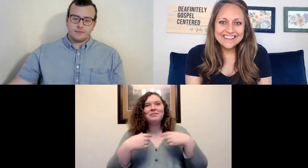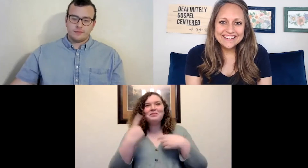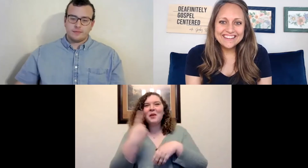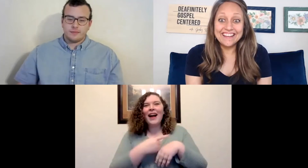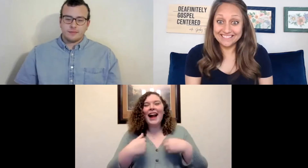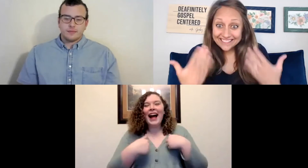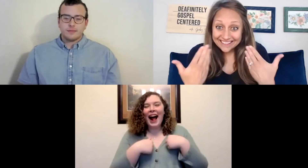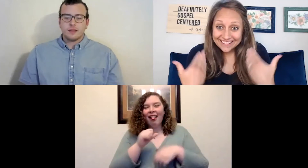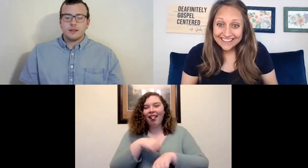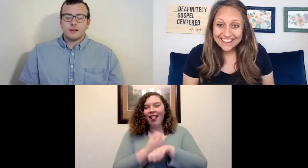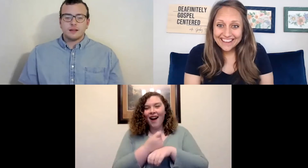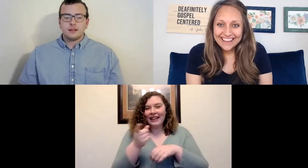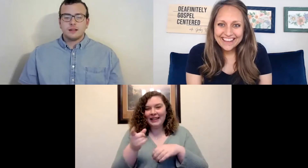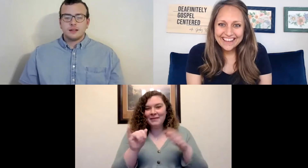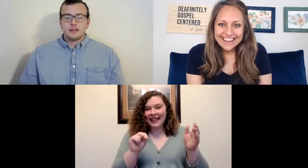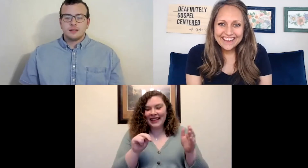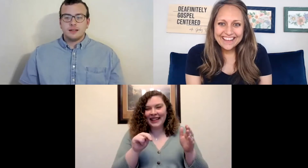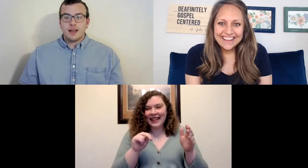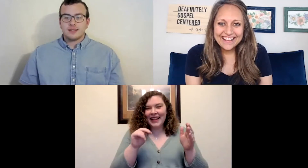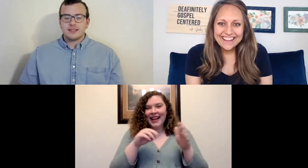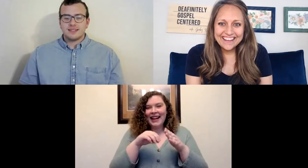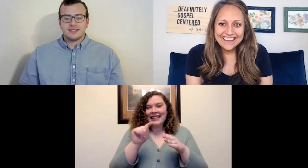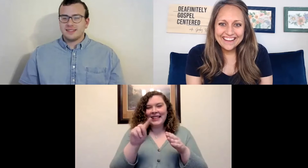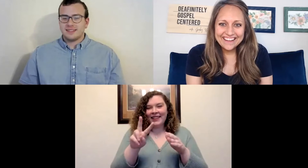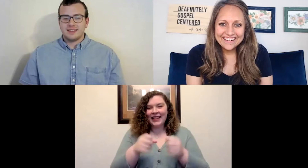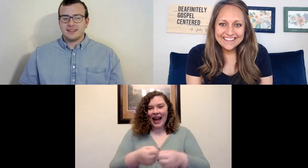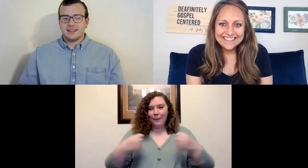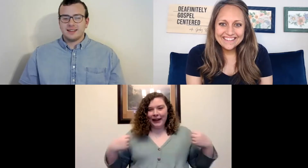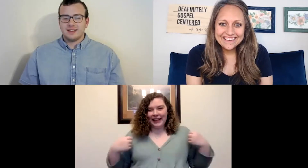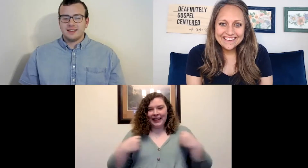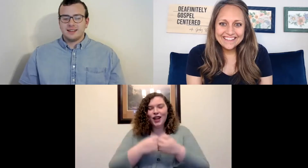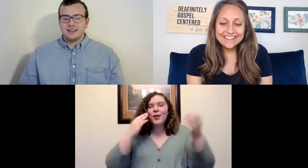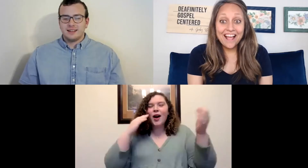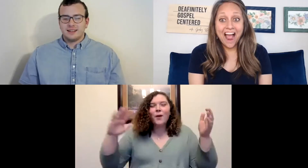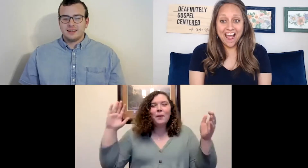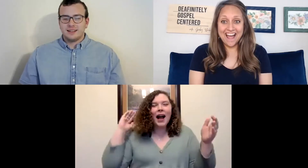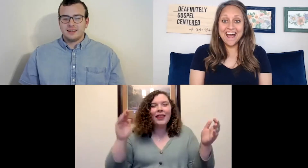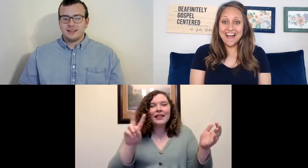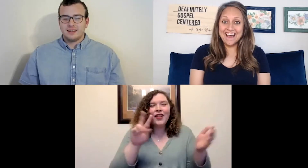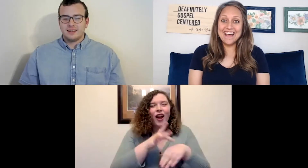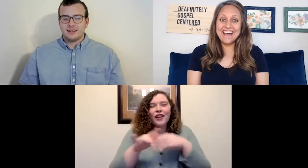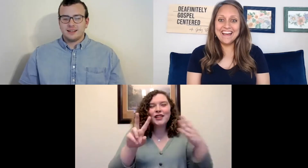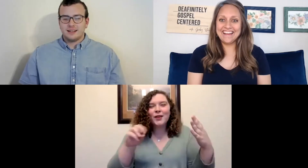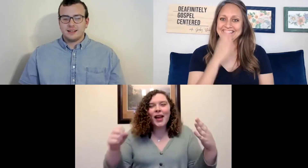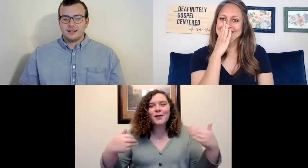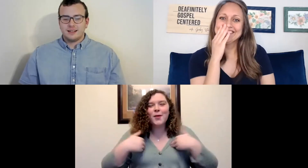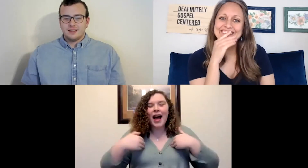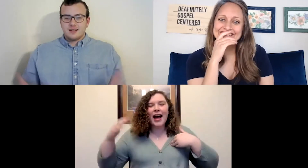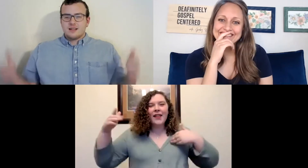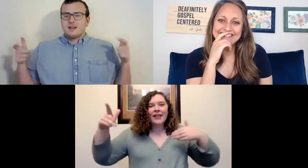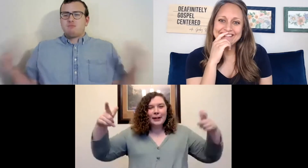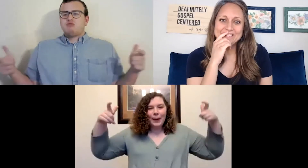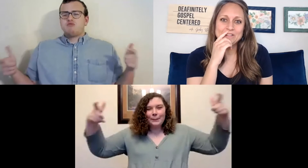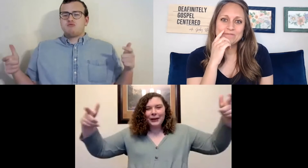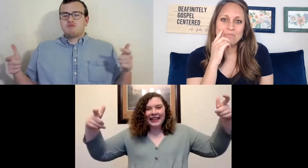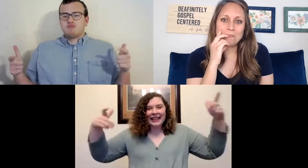famous story that our family tells, though, of one day I locked him in our It's TV huge cabinet. Do you know back in the day,